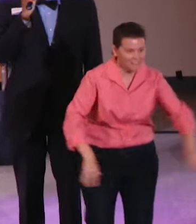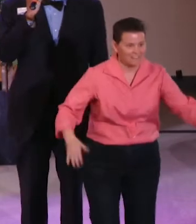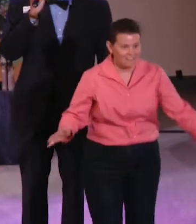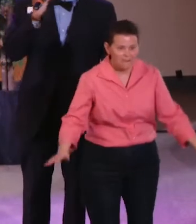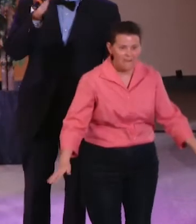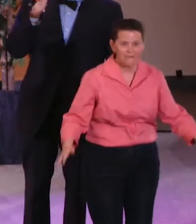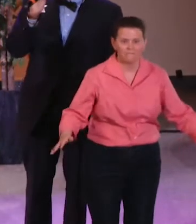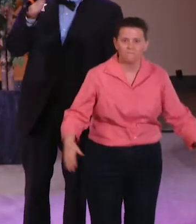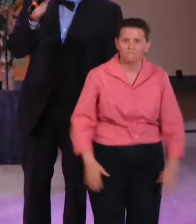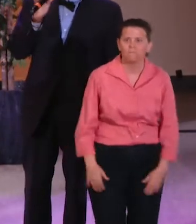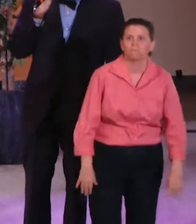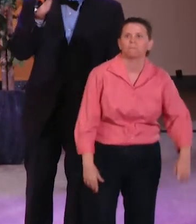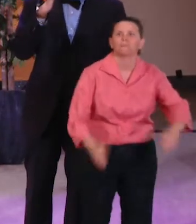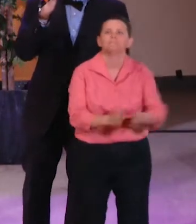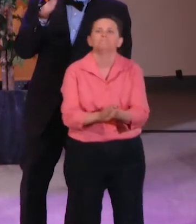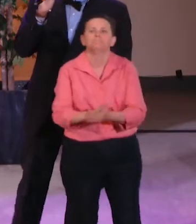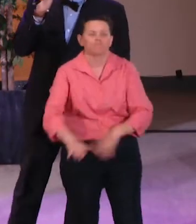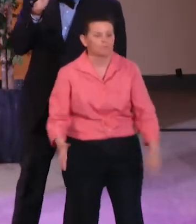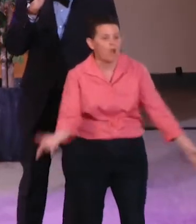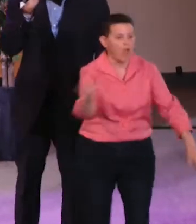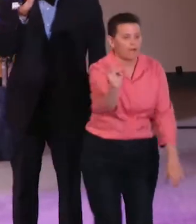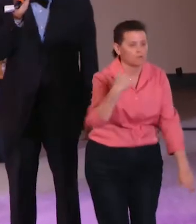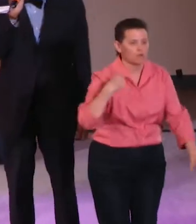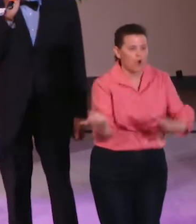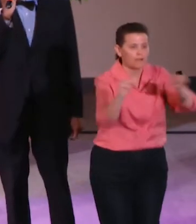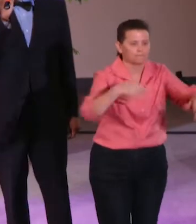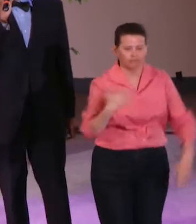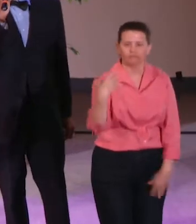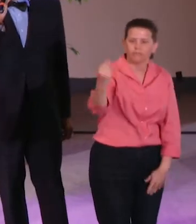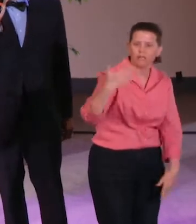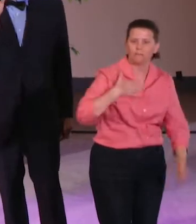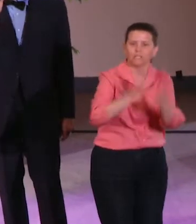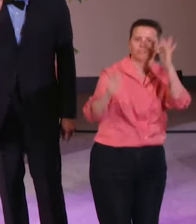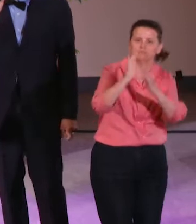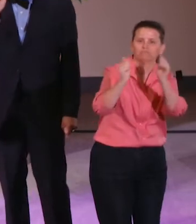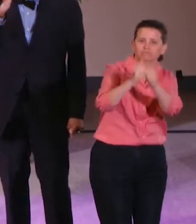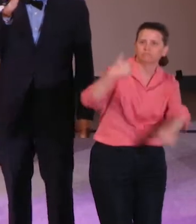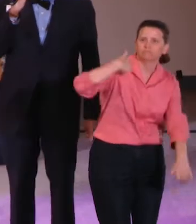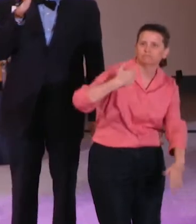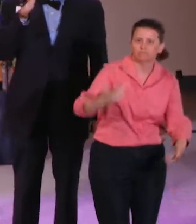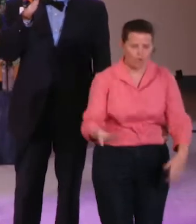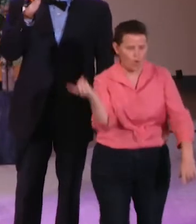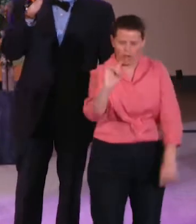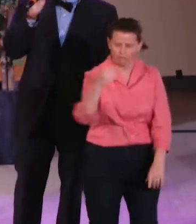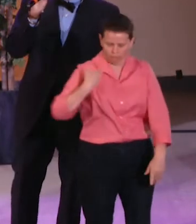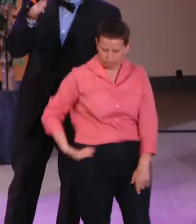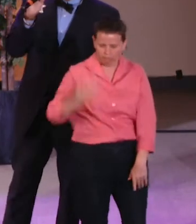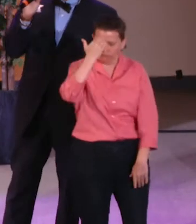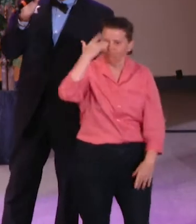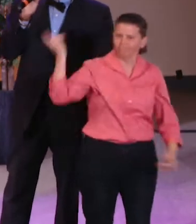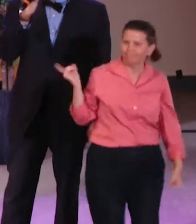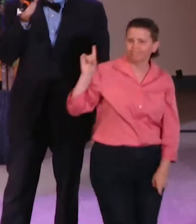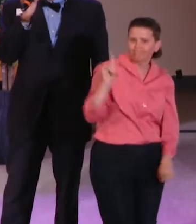Everywhere I go, I take my Jesus with me. Everywhere I go, I take my Jesus with me. Everywhere I am, I know he's